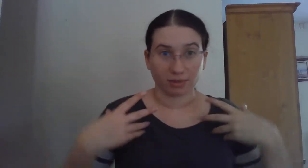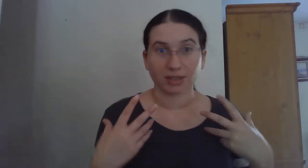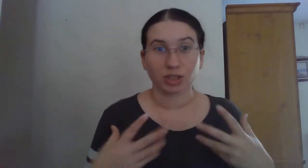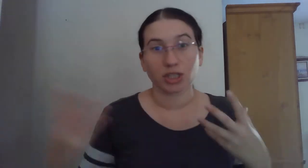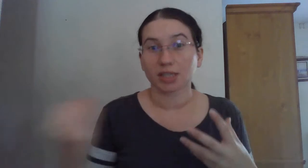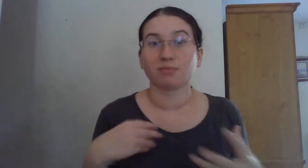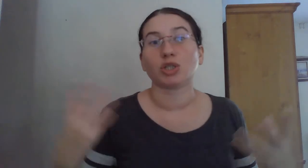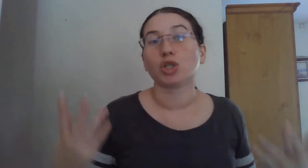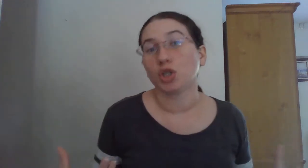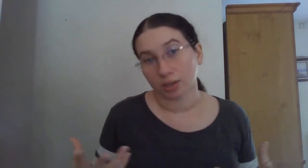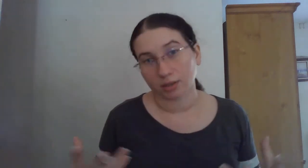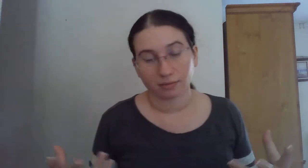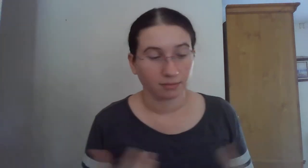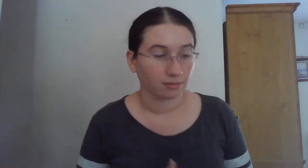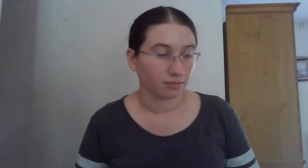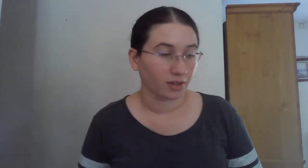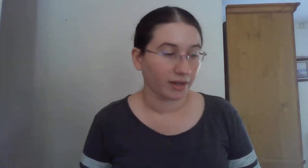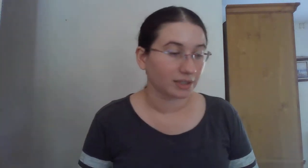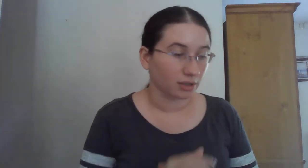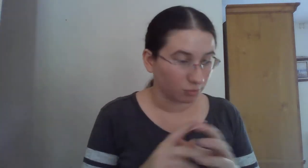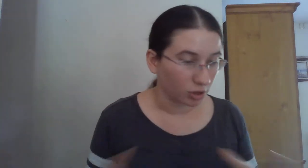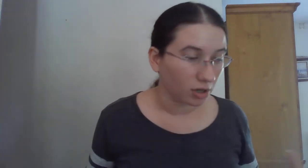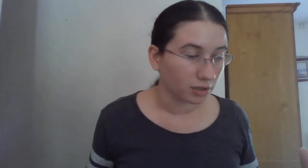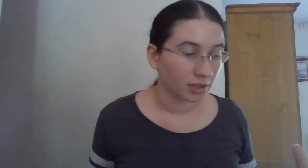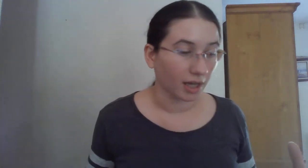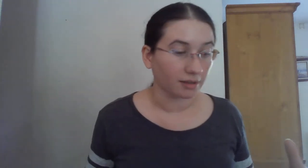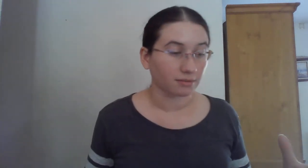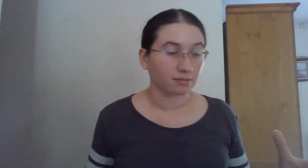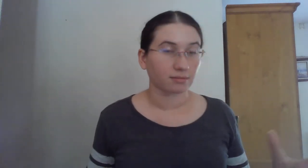right? She give me should. Right, so let's put it all together.